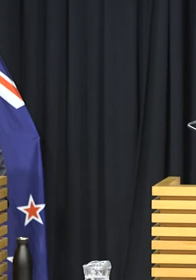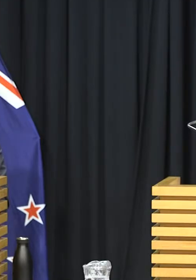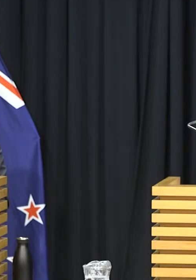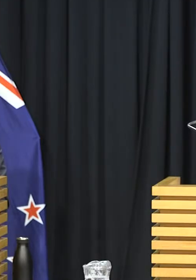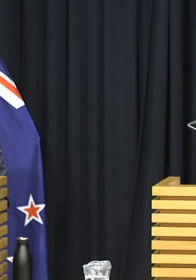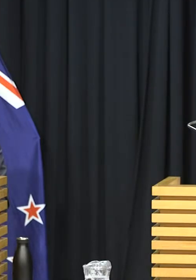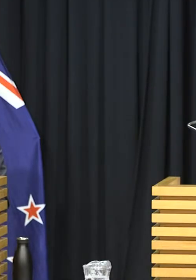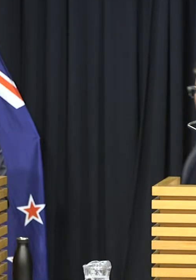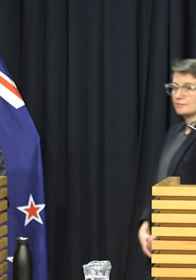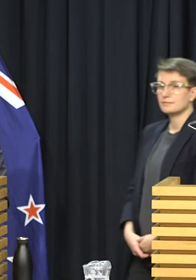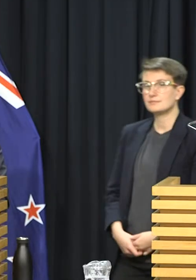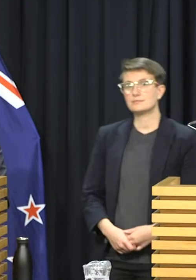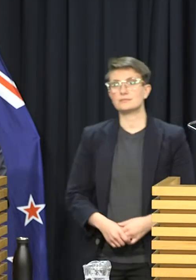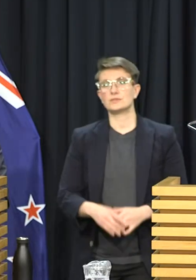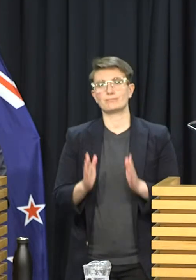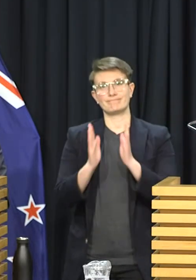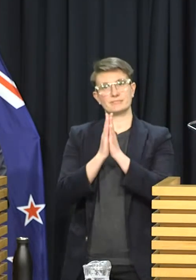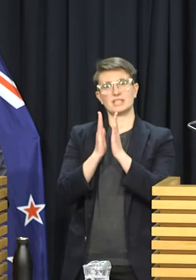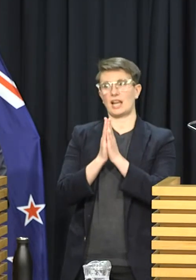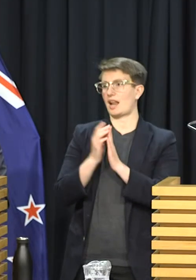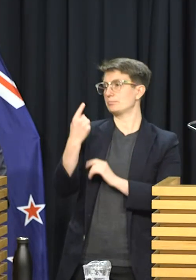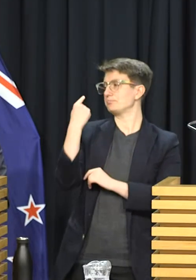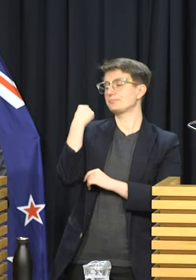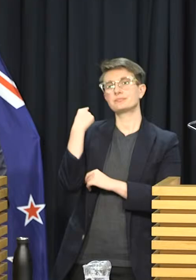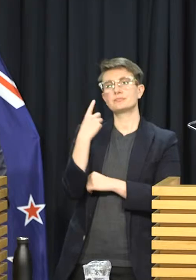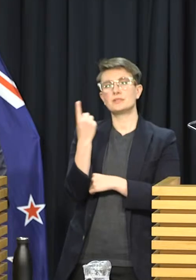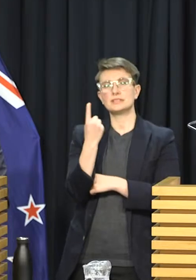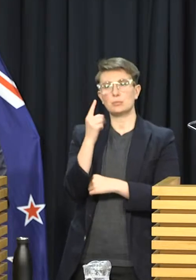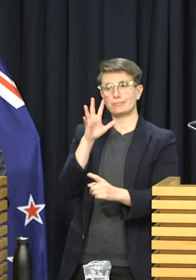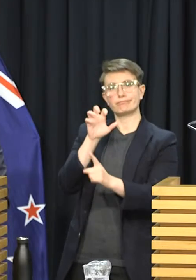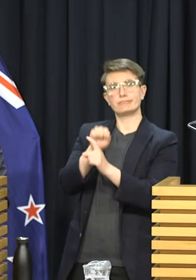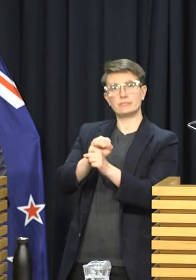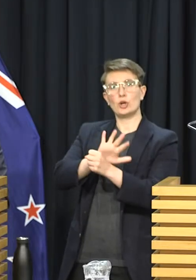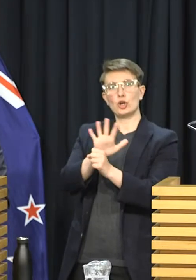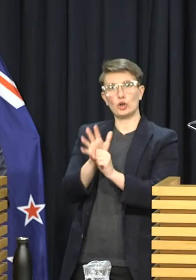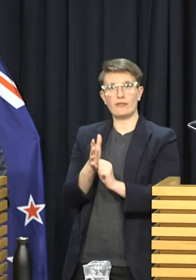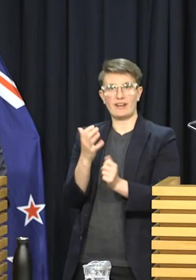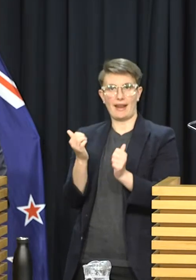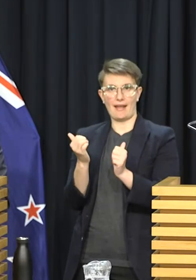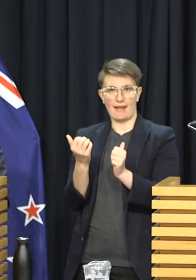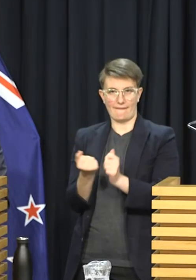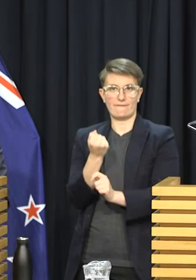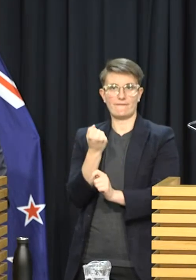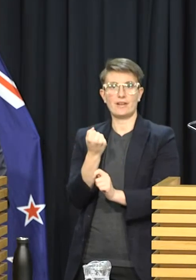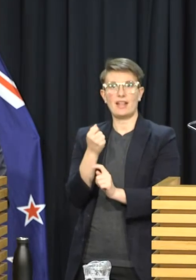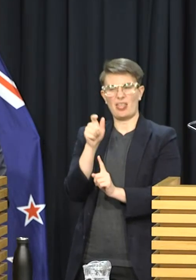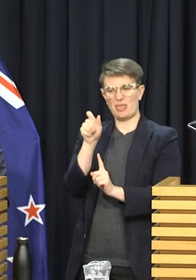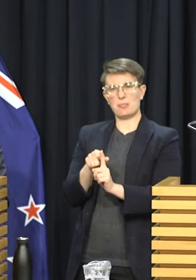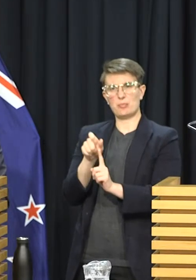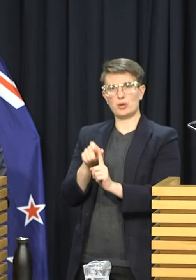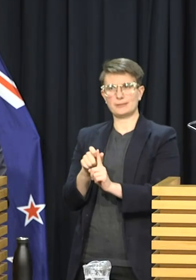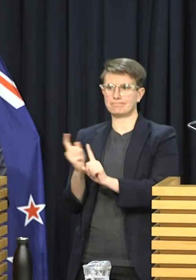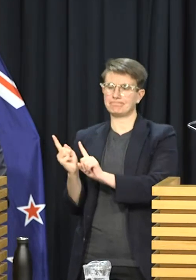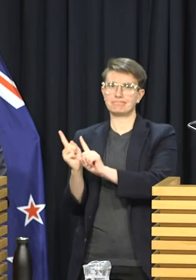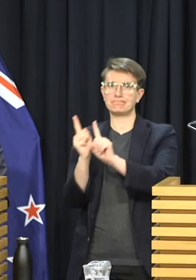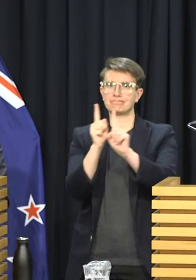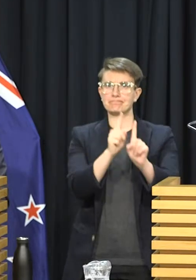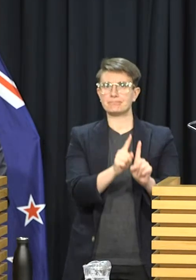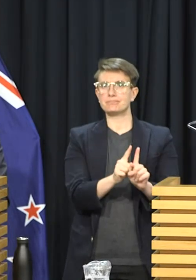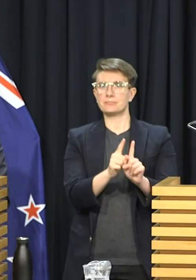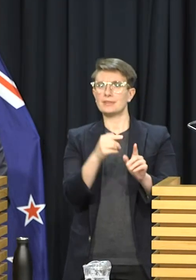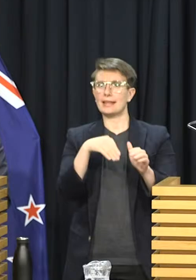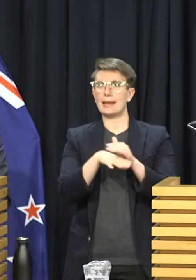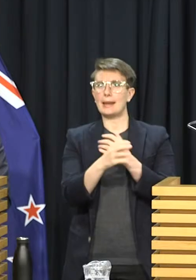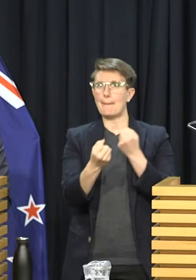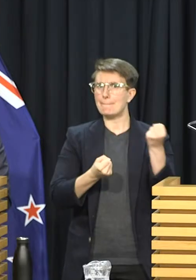on Sunday, and their contacts who had been on a bus with them that day and 2 days prior, going to and from a park for a walk, have been,